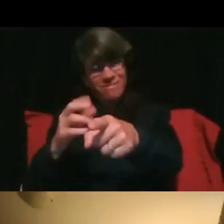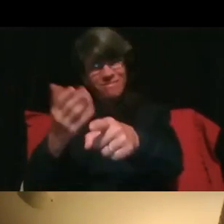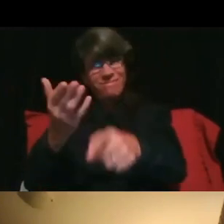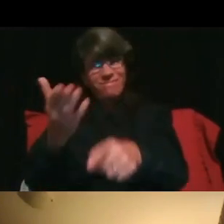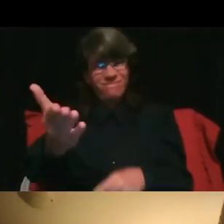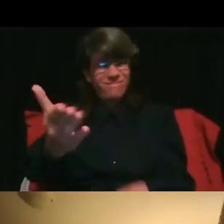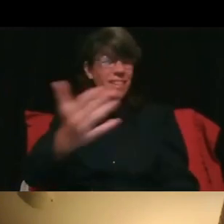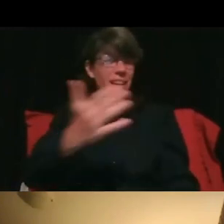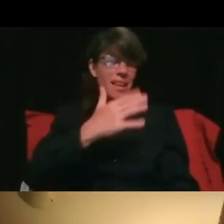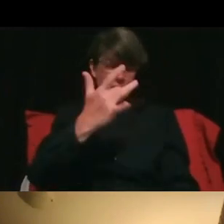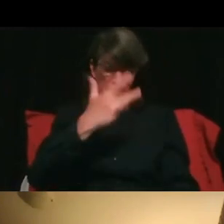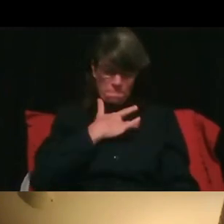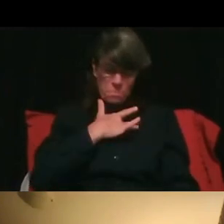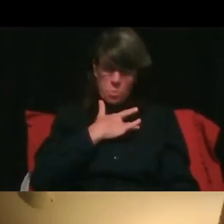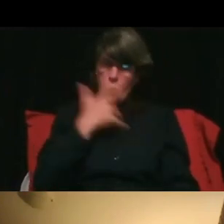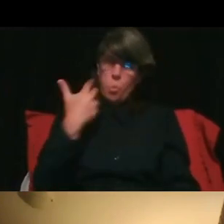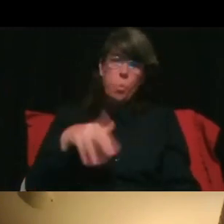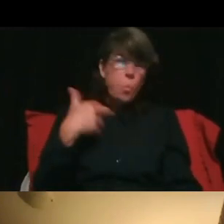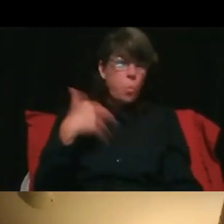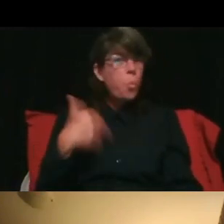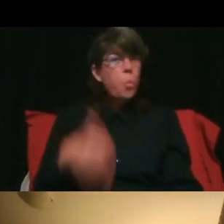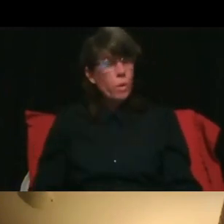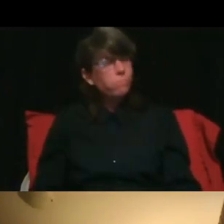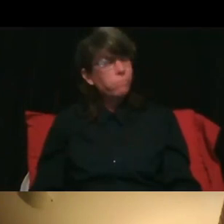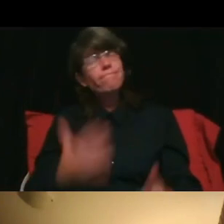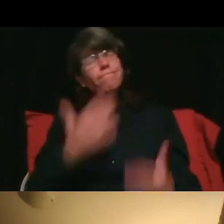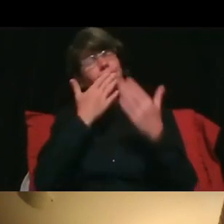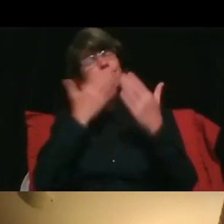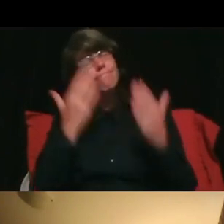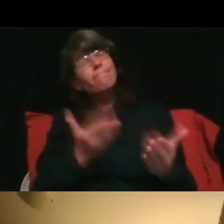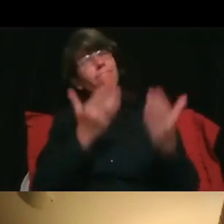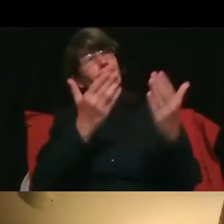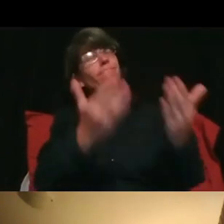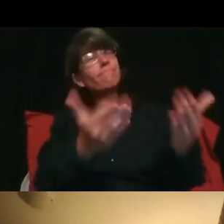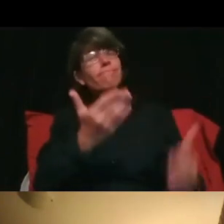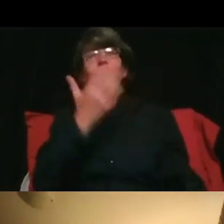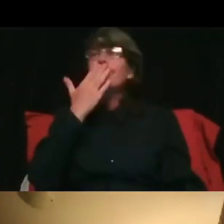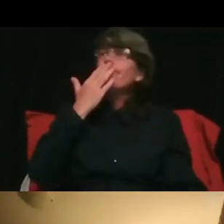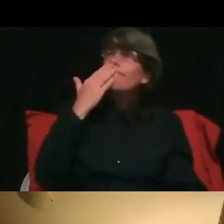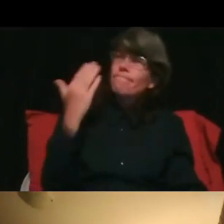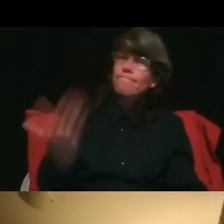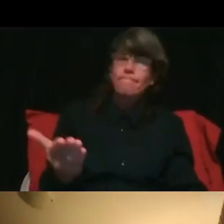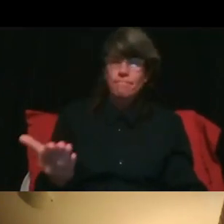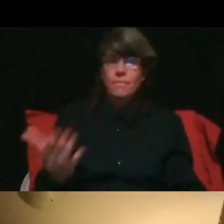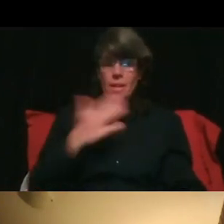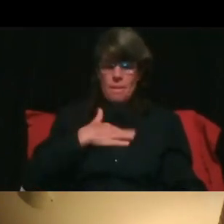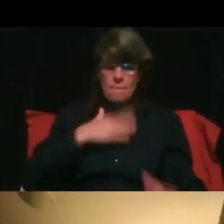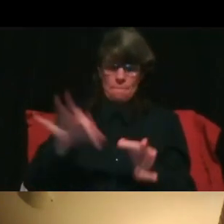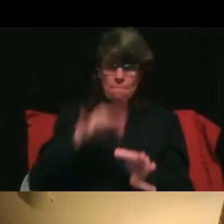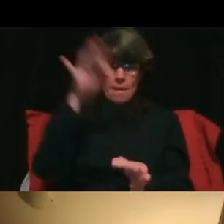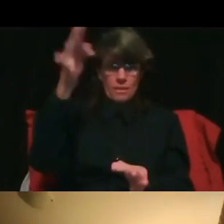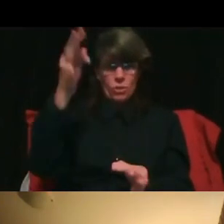My heart is really grateful. My soul is very